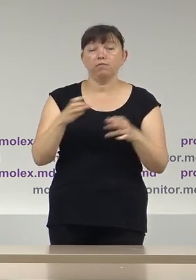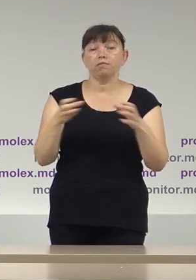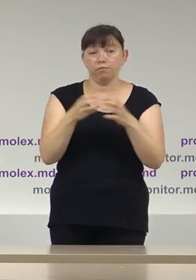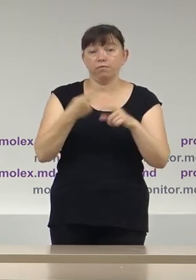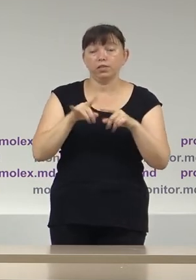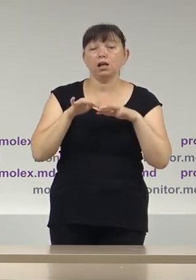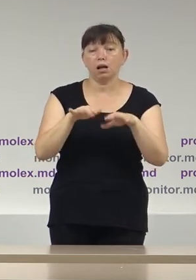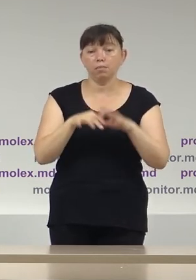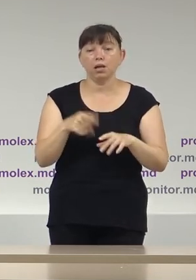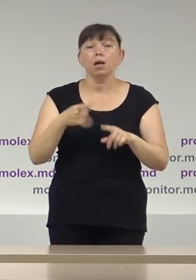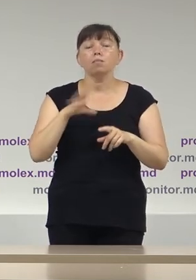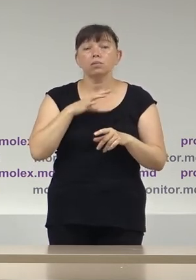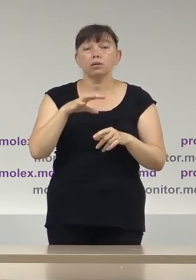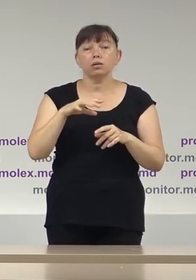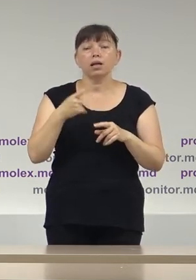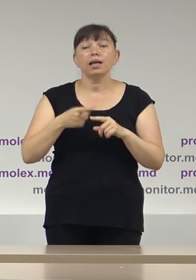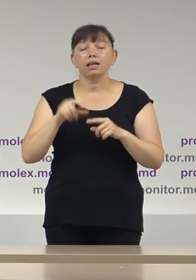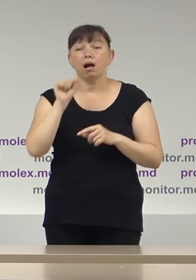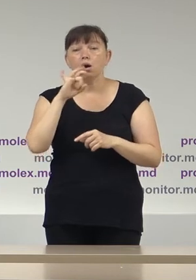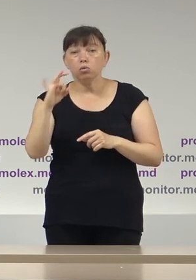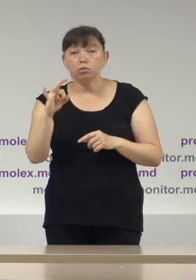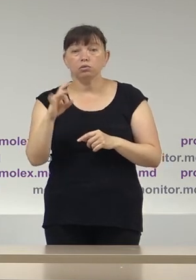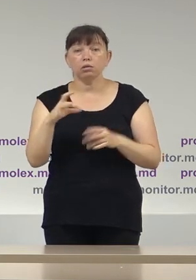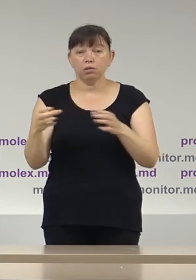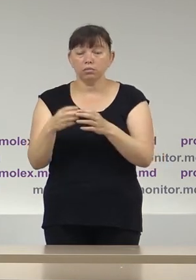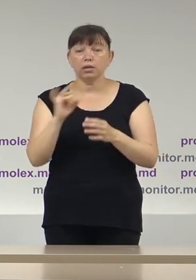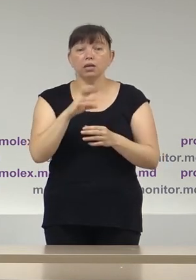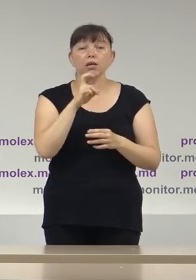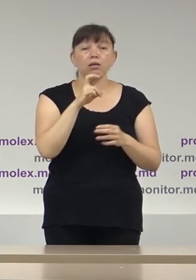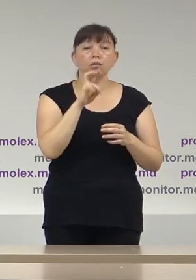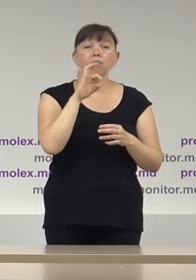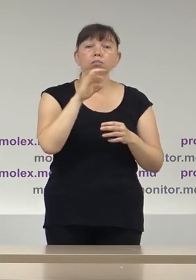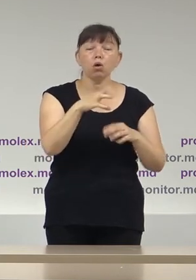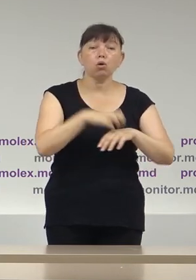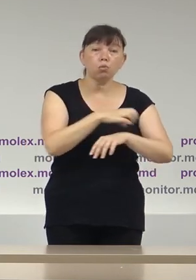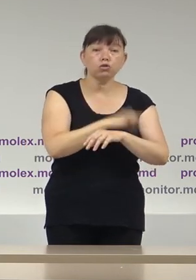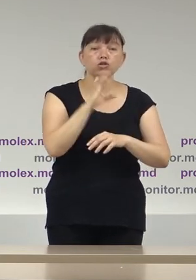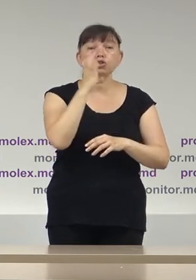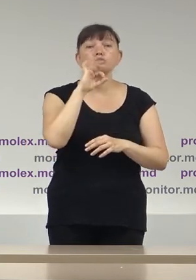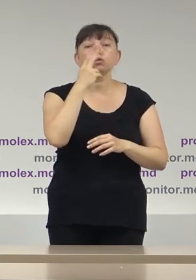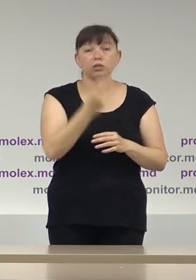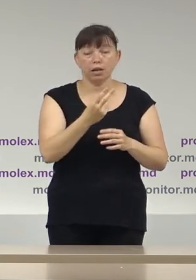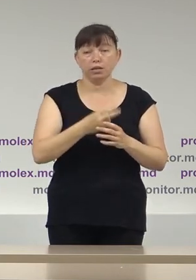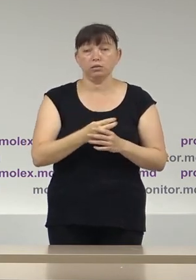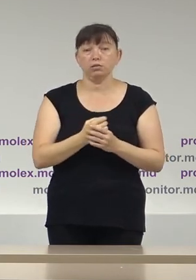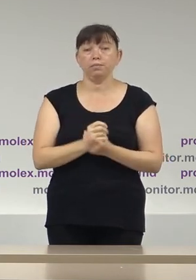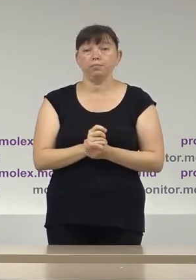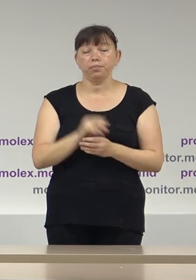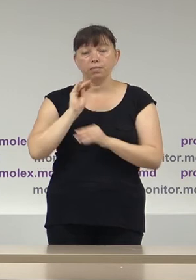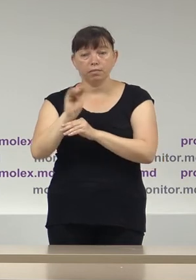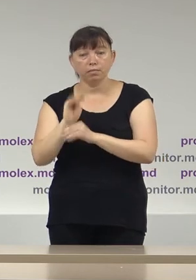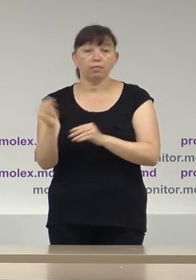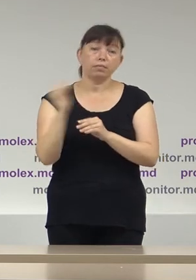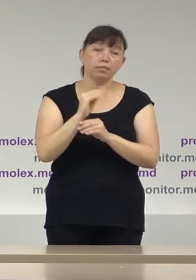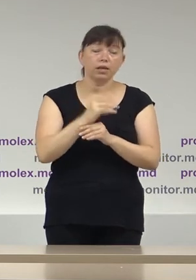of violence during the electoral campaign. All of these cases involved our and electoral bloc of communists